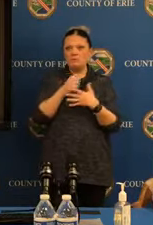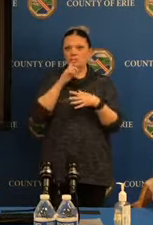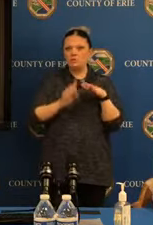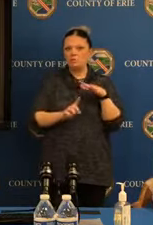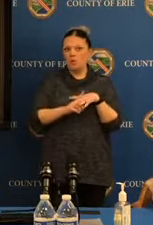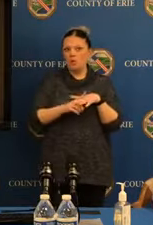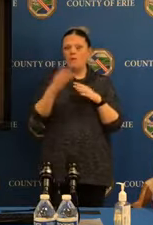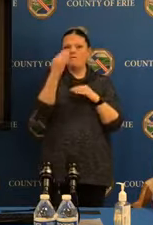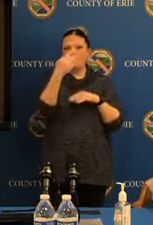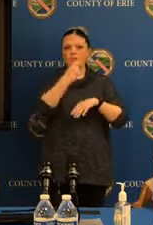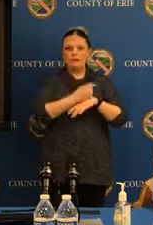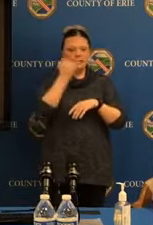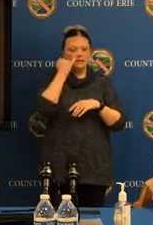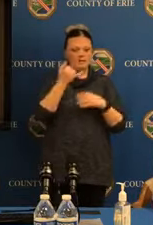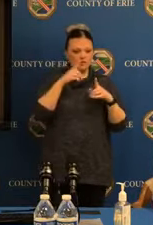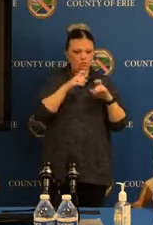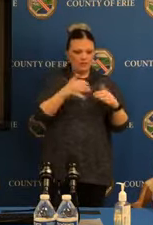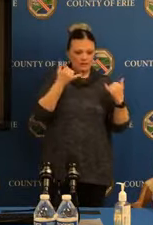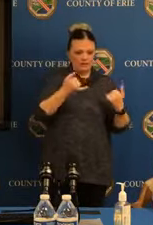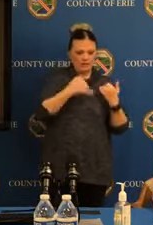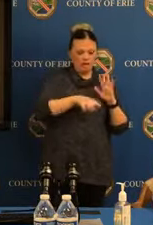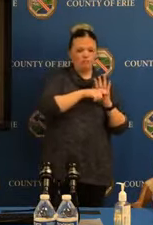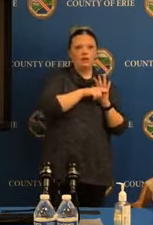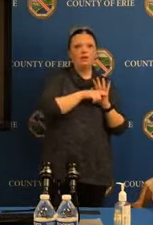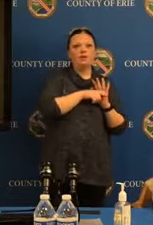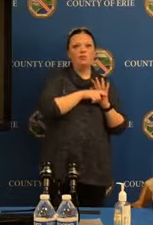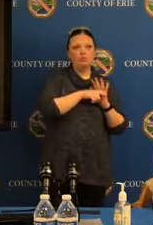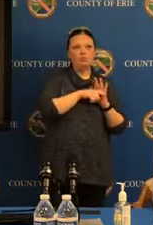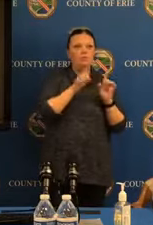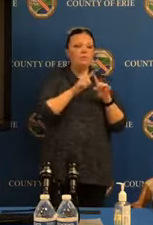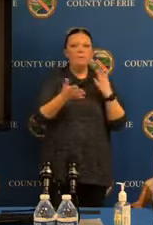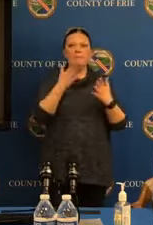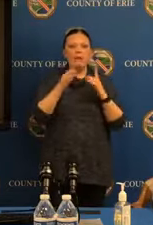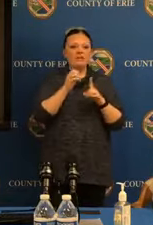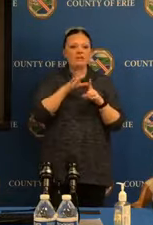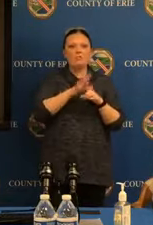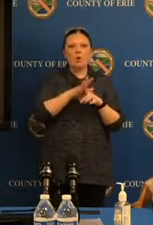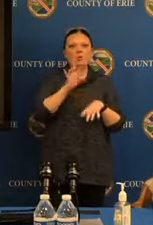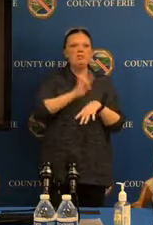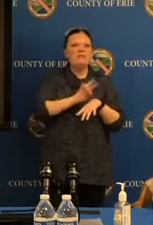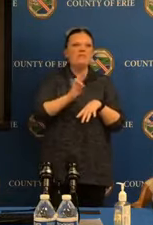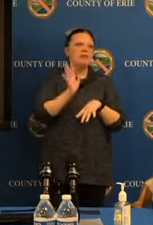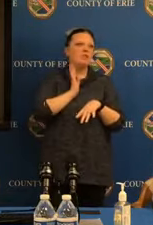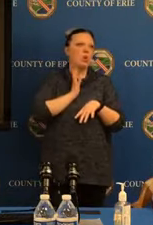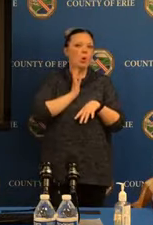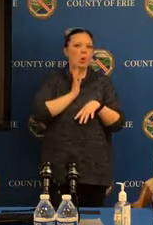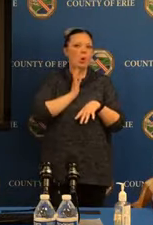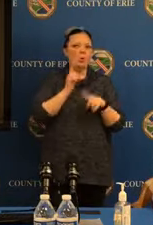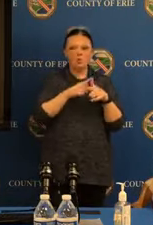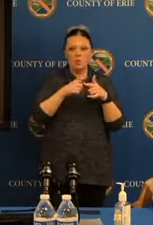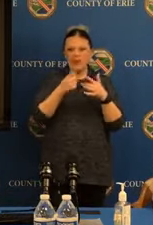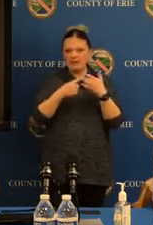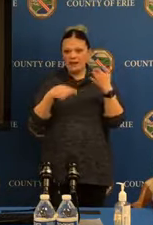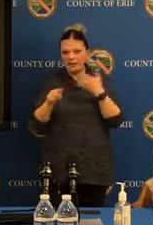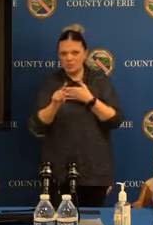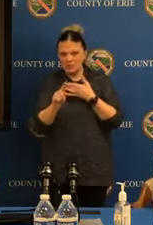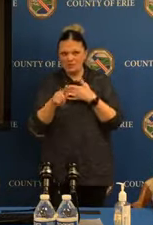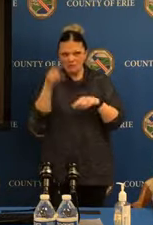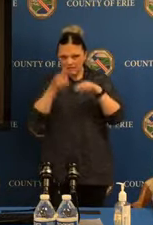tested now and you're negative, and you were exposed, say, 7 days ago, it doesn't mean that within the next week you won't